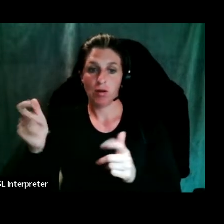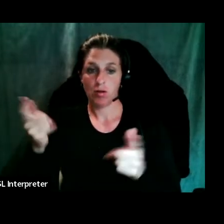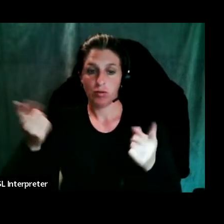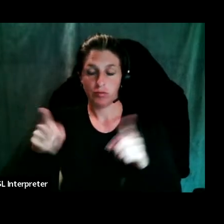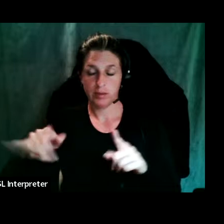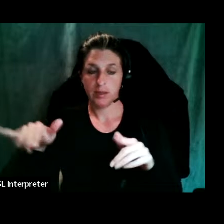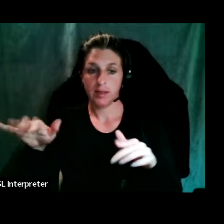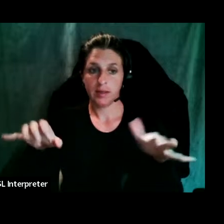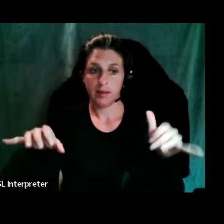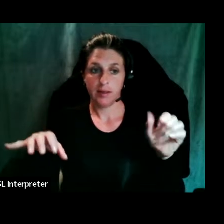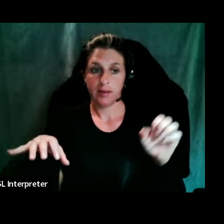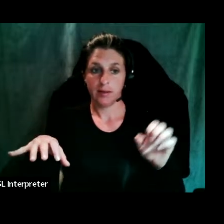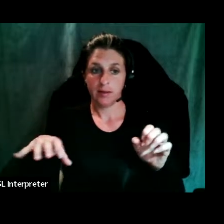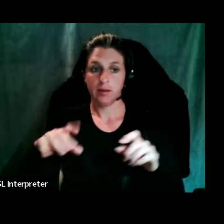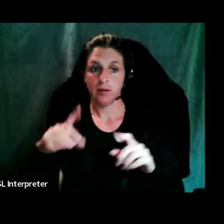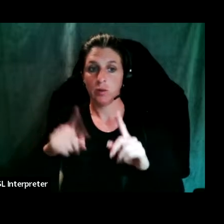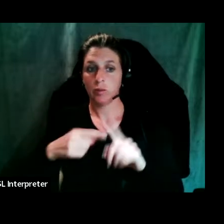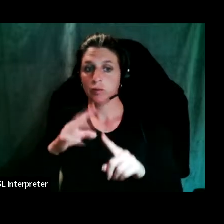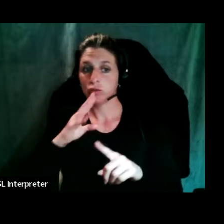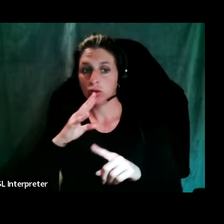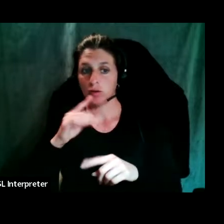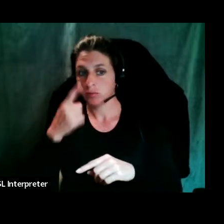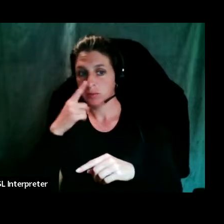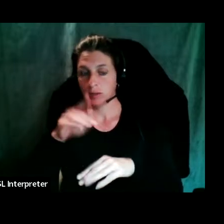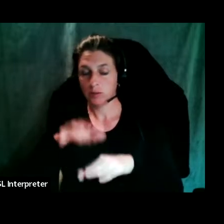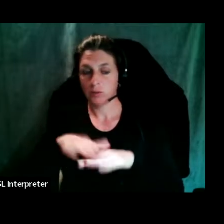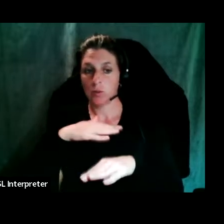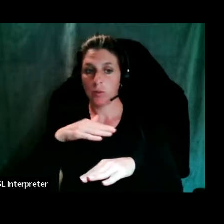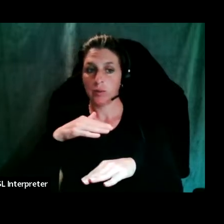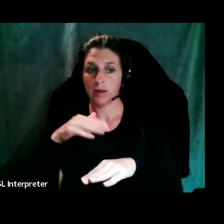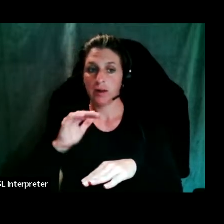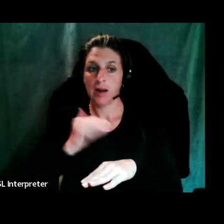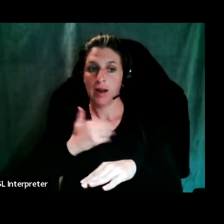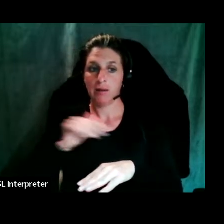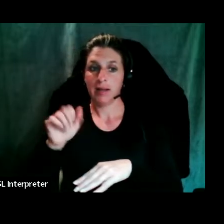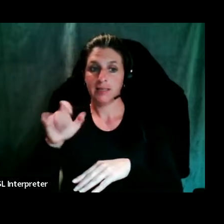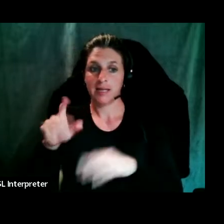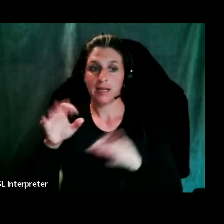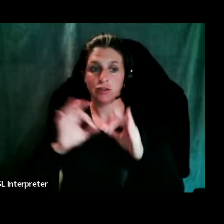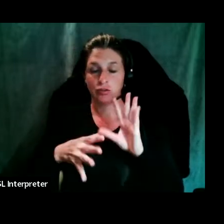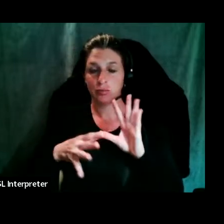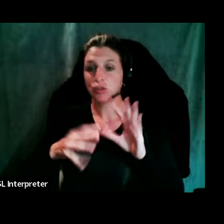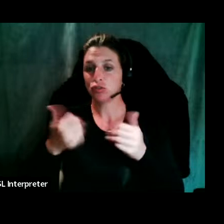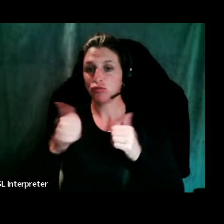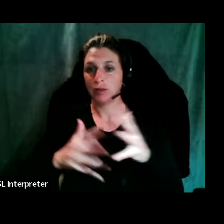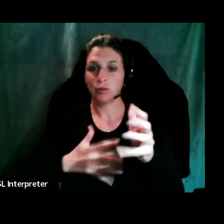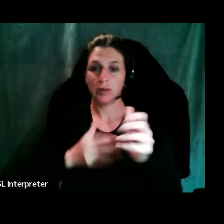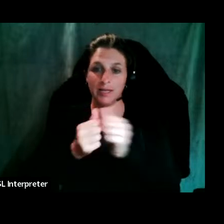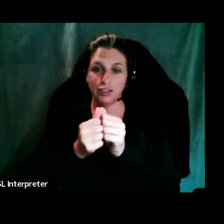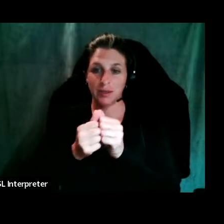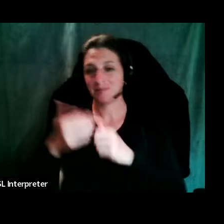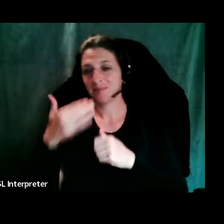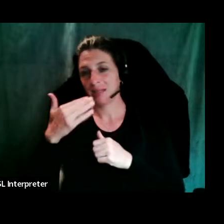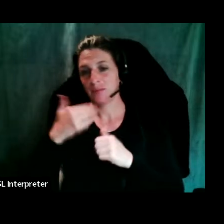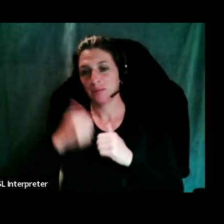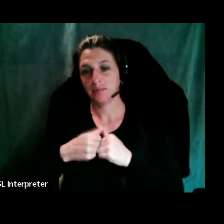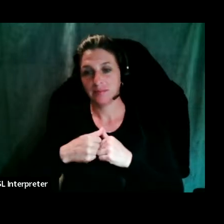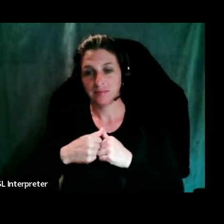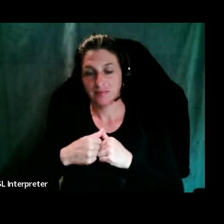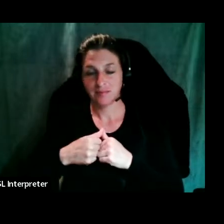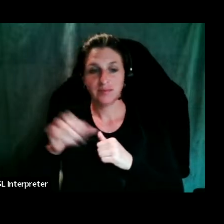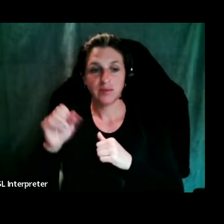Aye. So when we talk, can we slow down a little because our ASL interpreters are trying to catch up? Thank you.